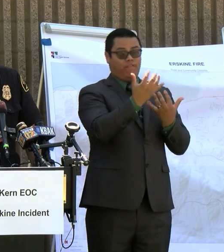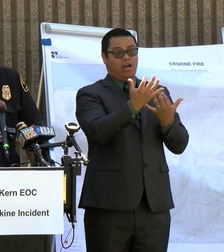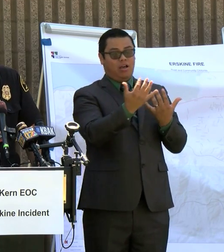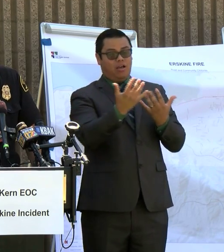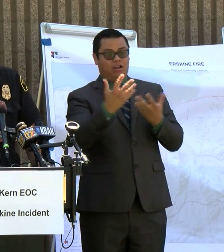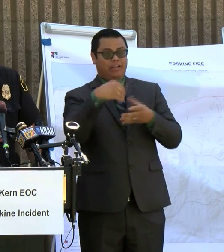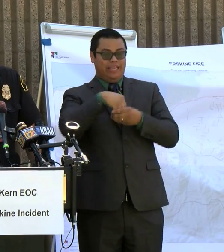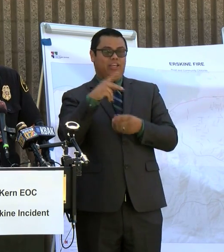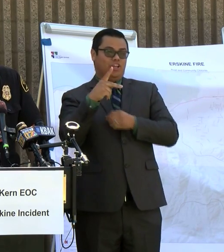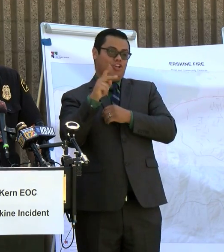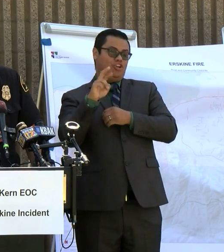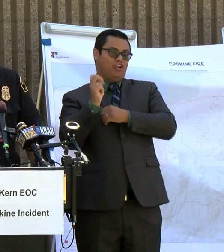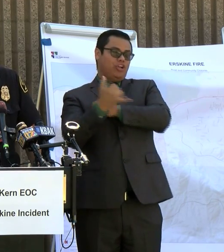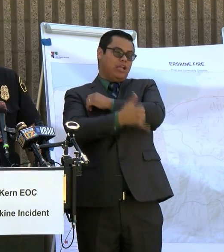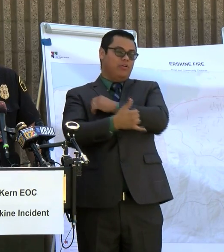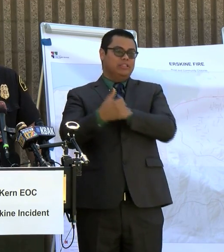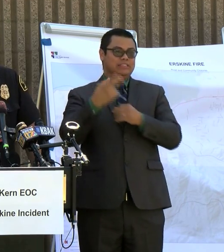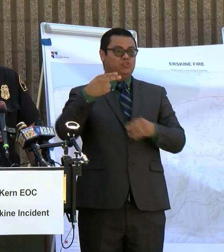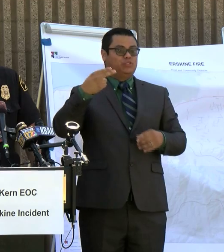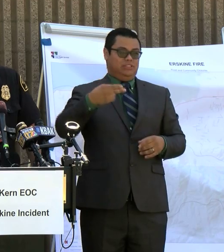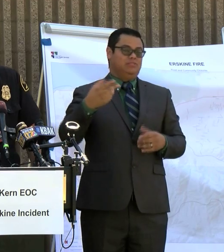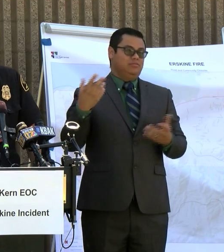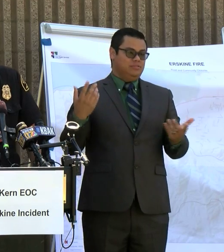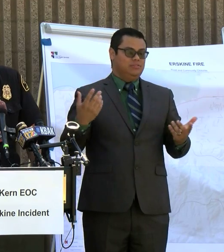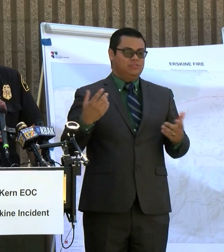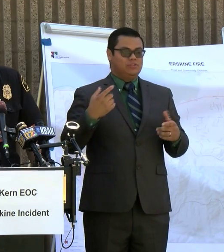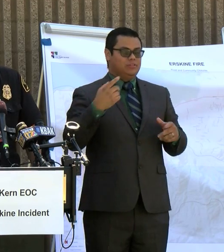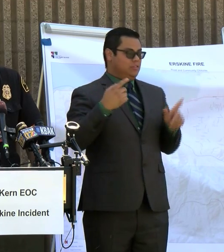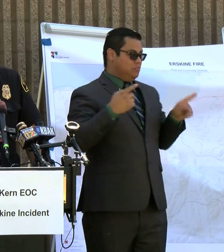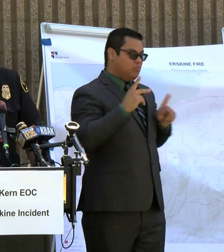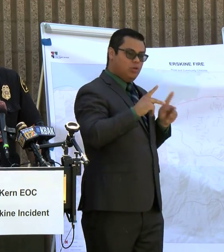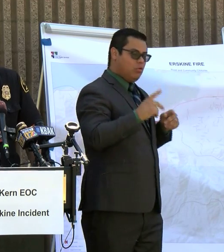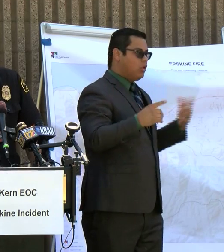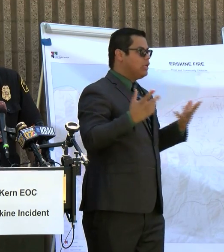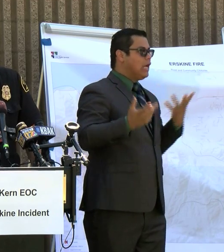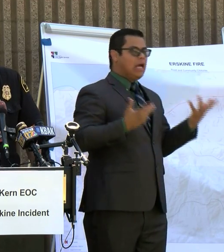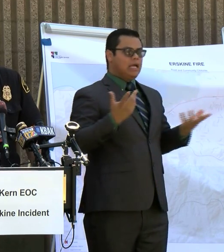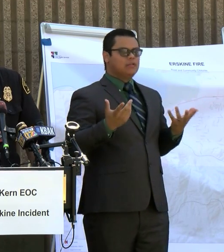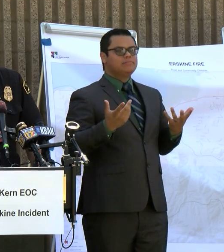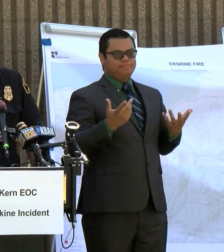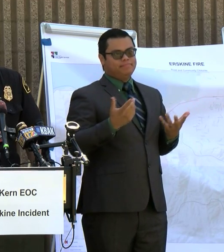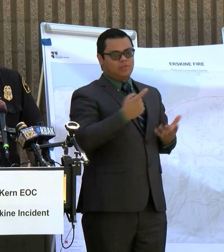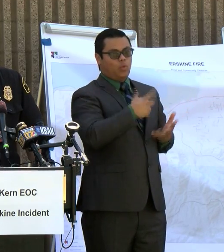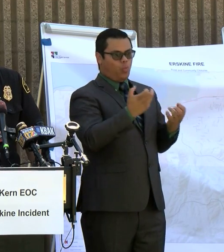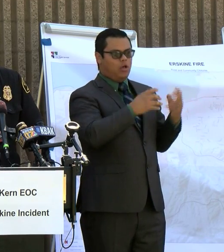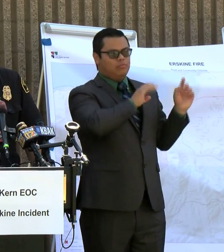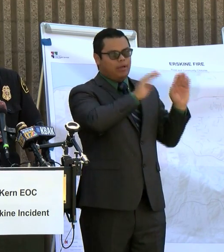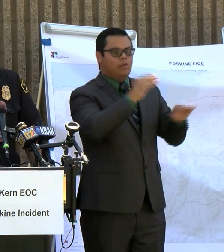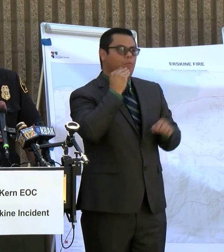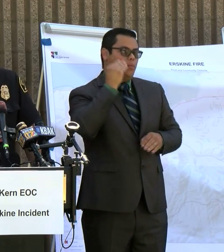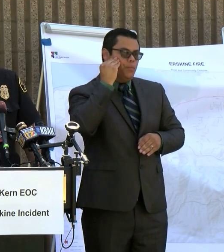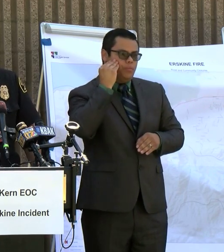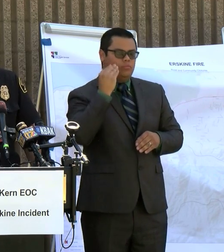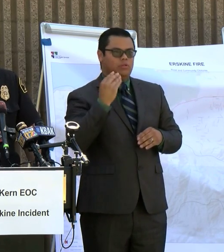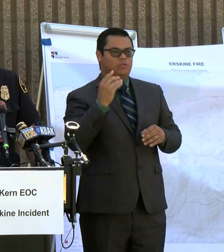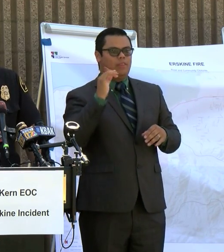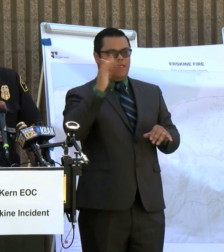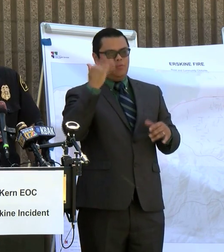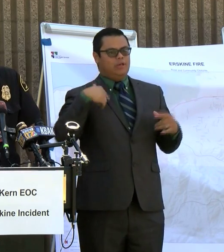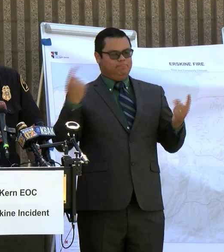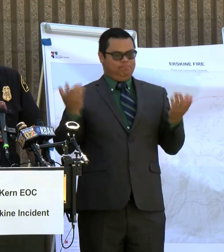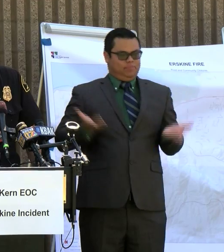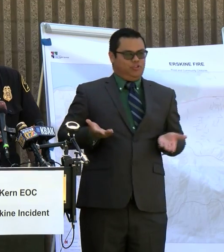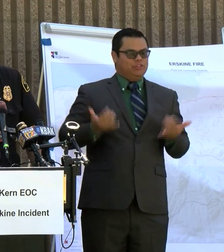people, they've been displaced and they want to go home. So that's why we're here today, to start that process to